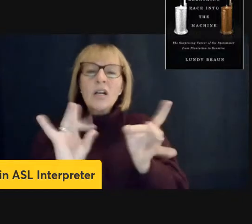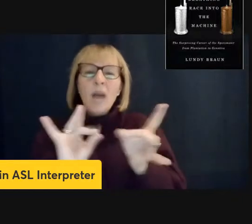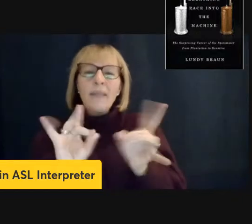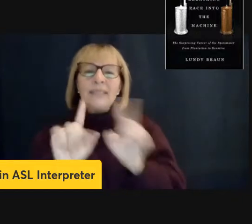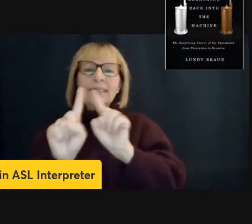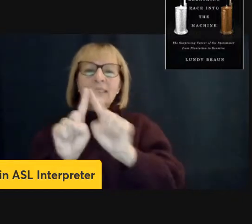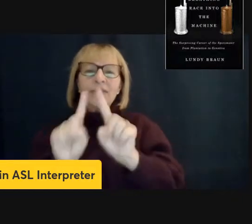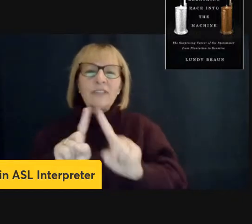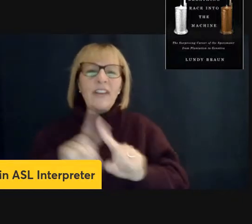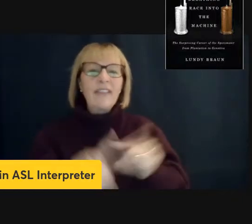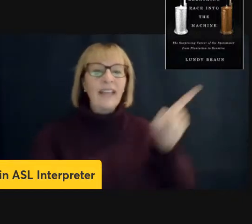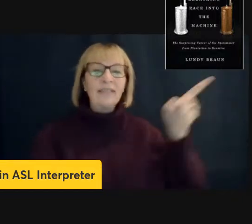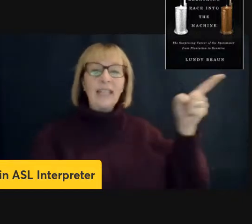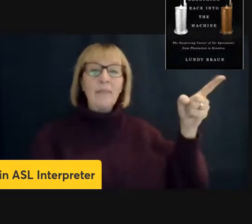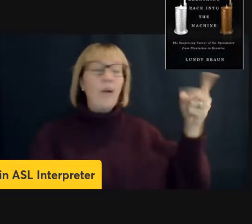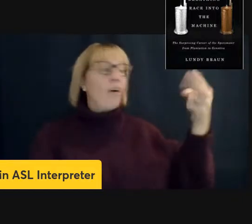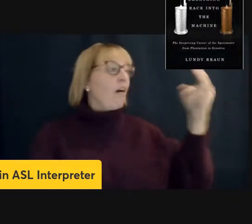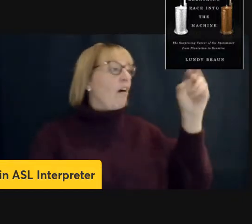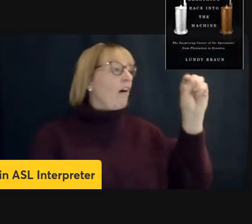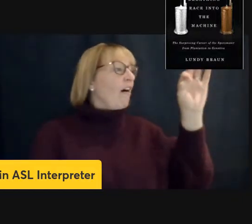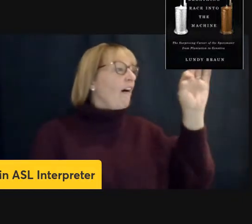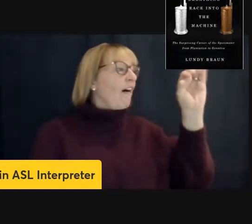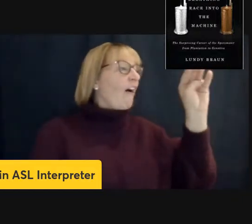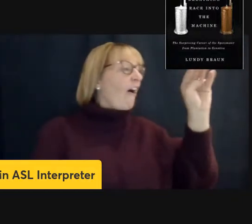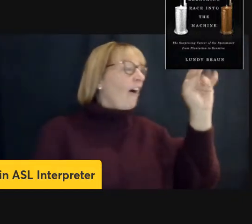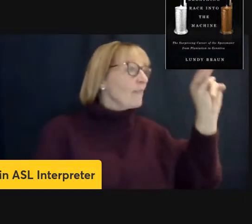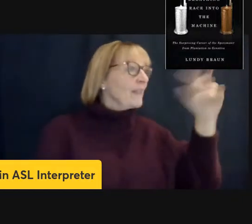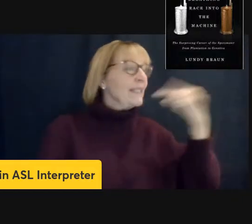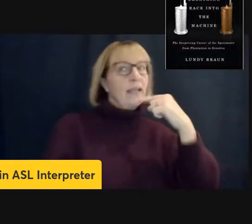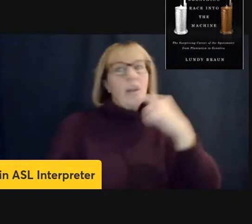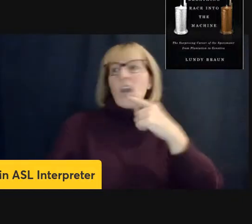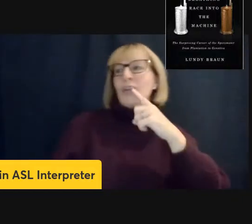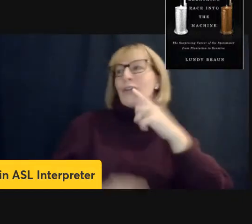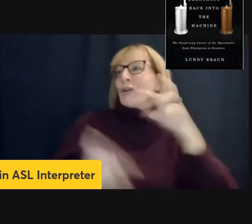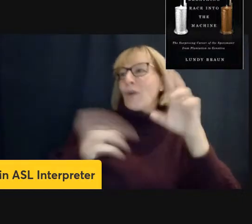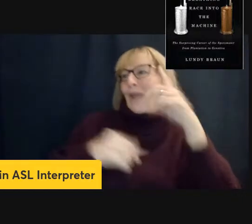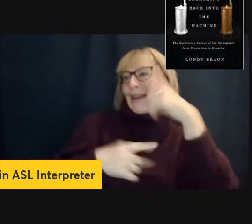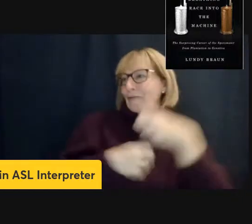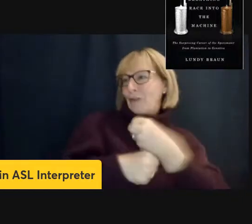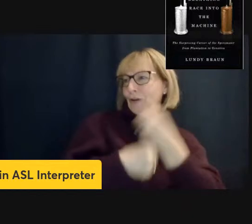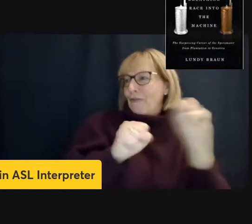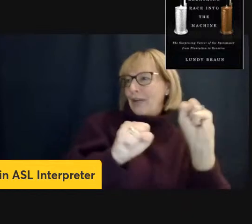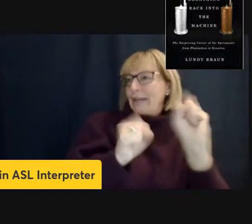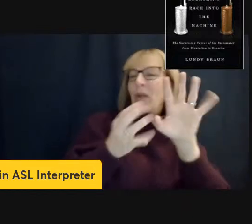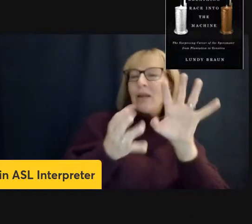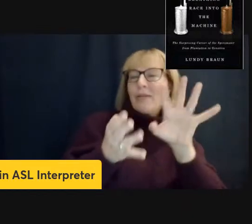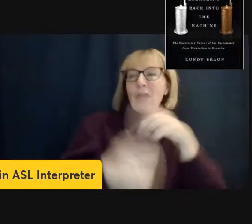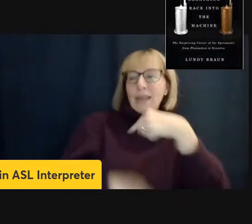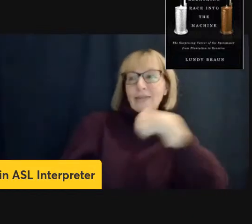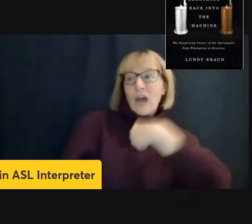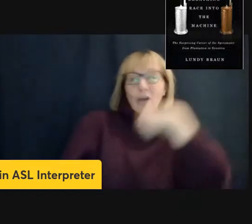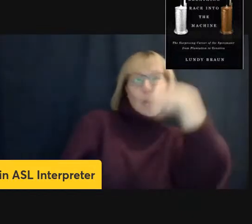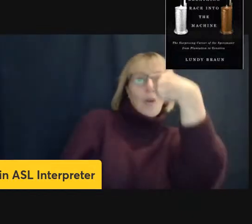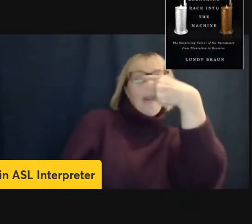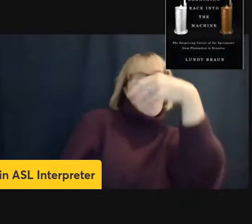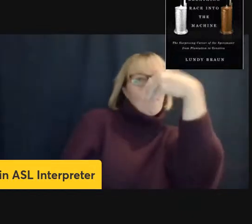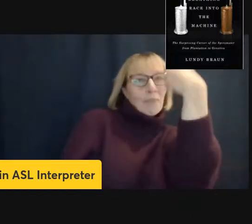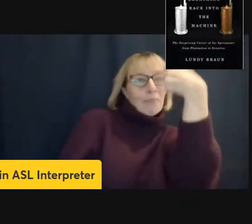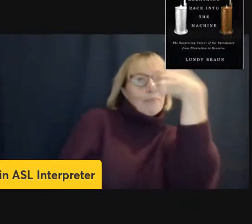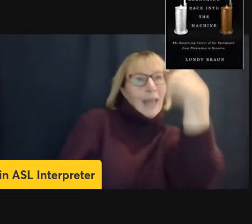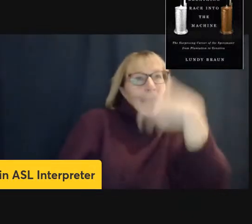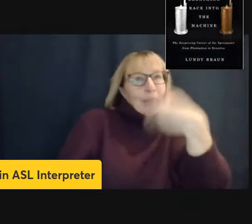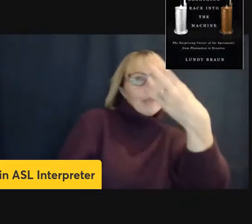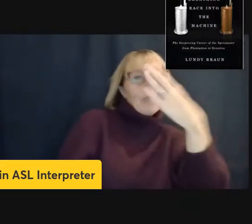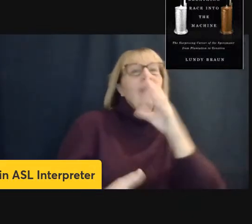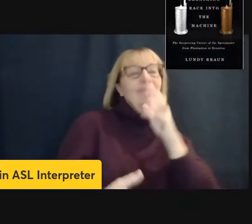Hoffman, this meant that Black people were not fit for freedom. He thought they were going to die out, and used